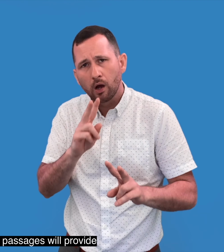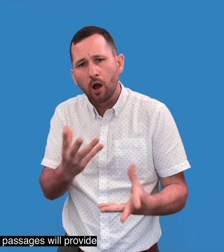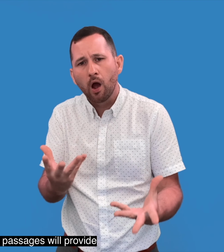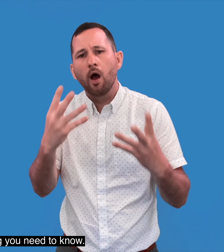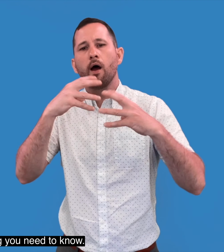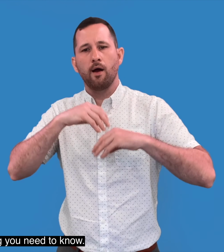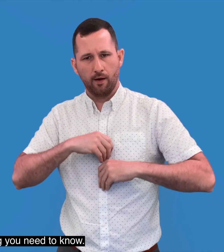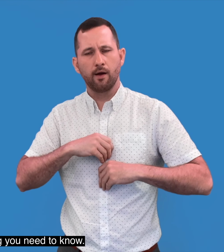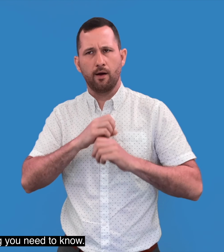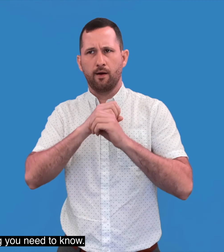provide everything you need to know.